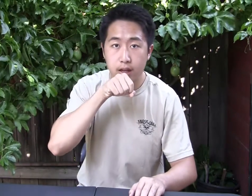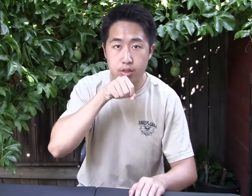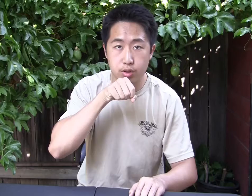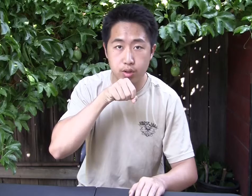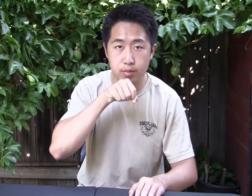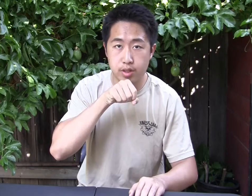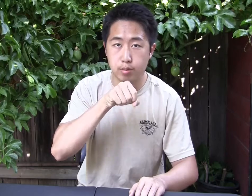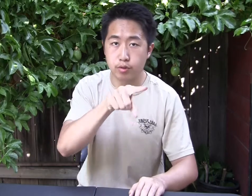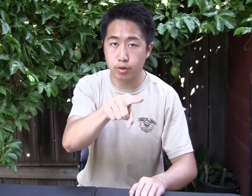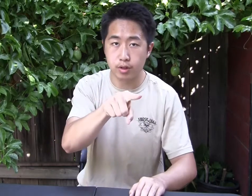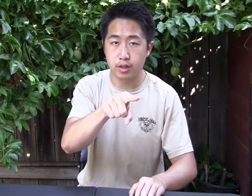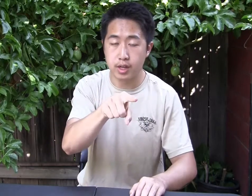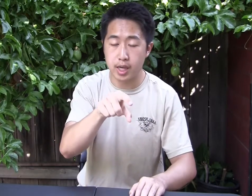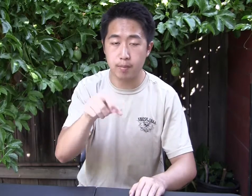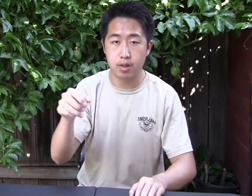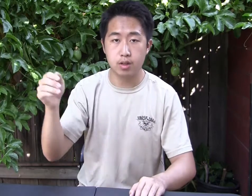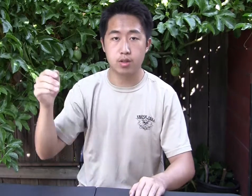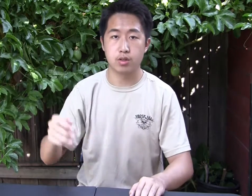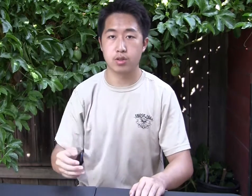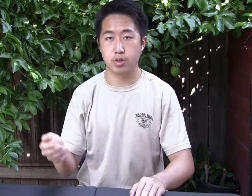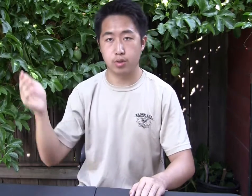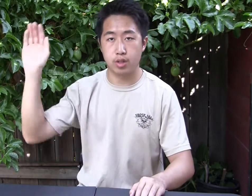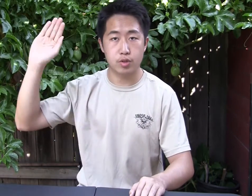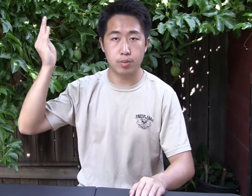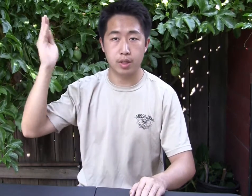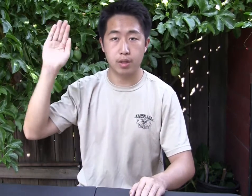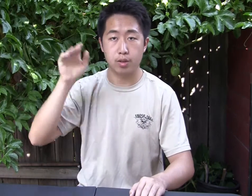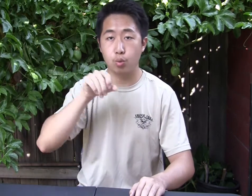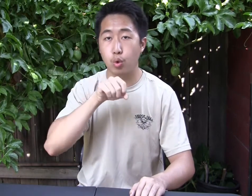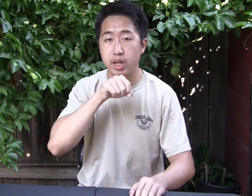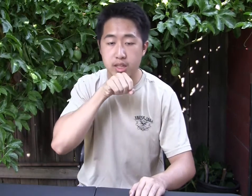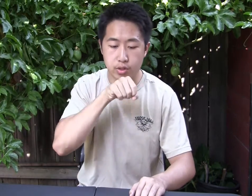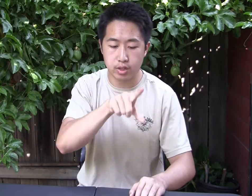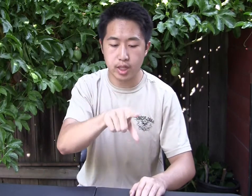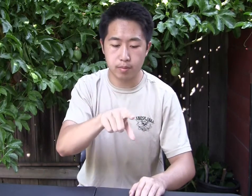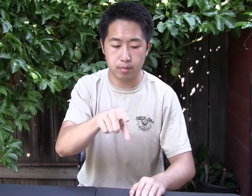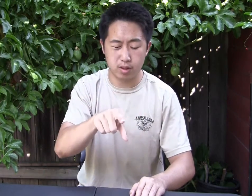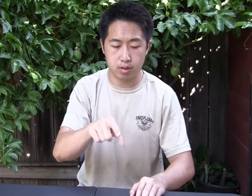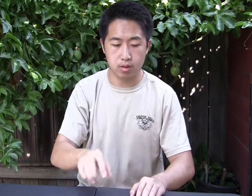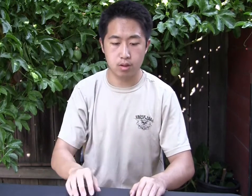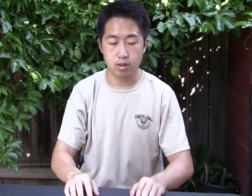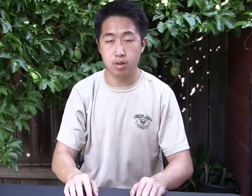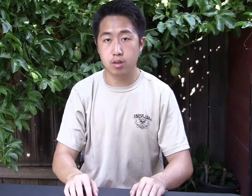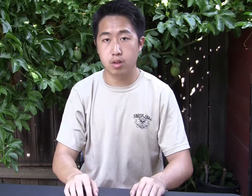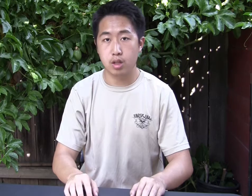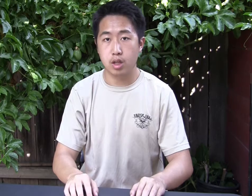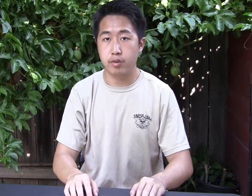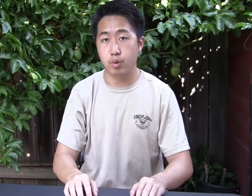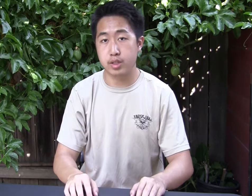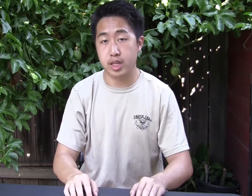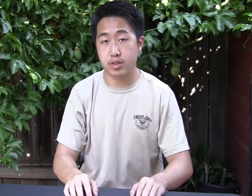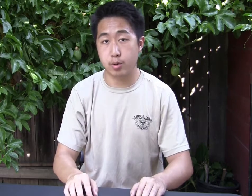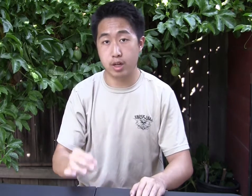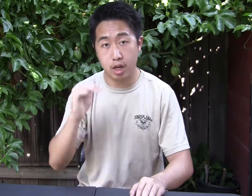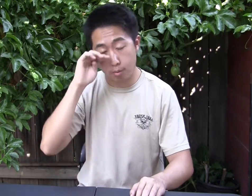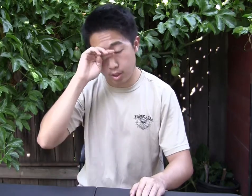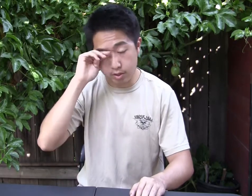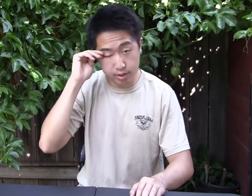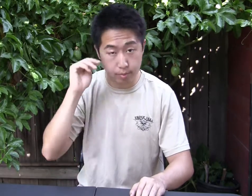show them the symbol for name. So this would be, what is your name? If you want to ask someone how much of something